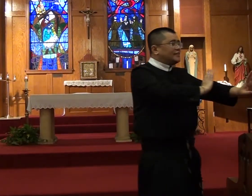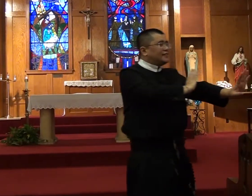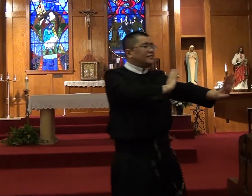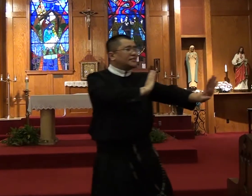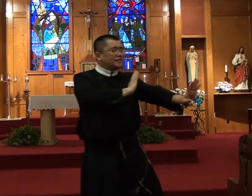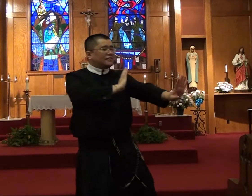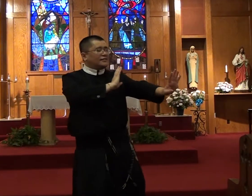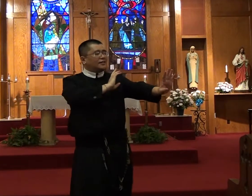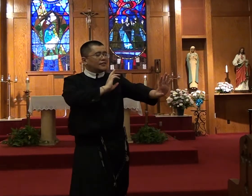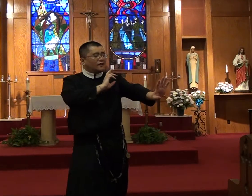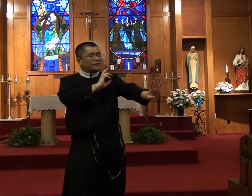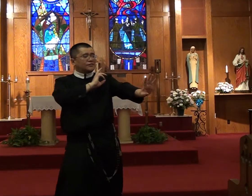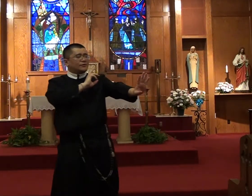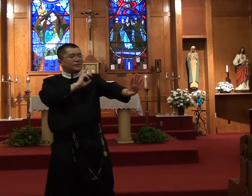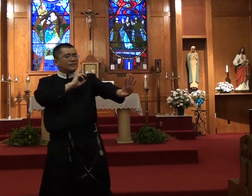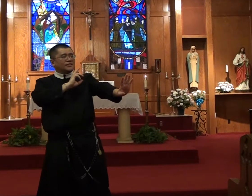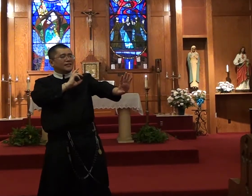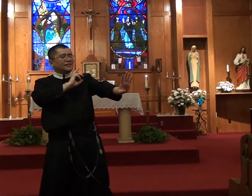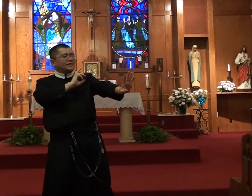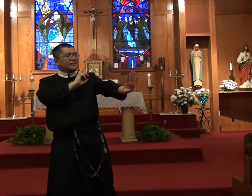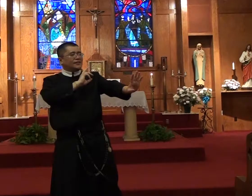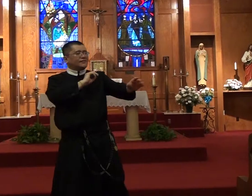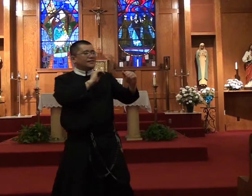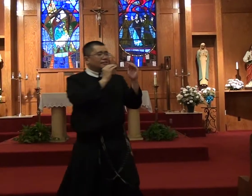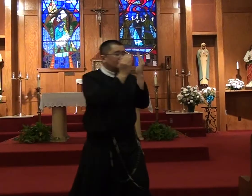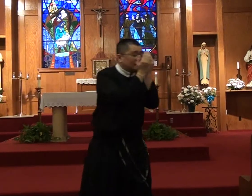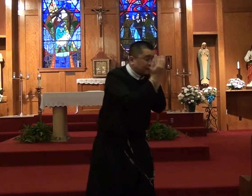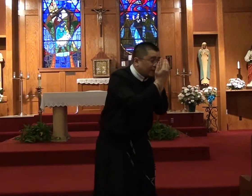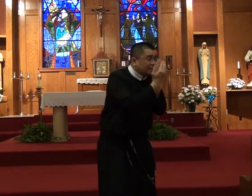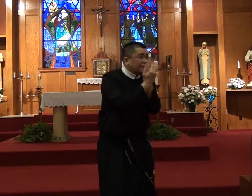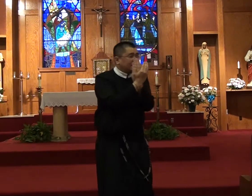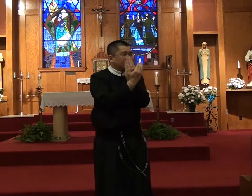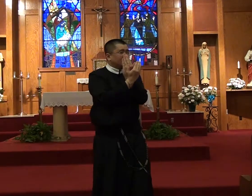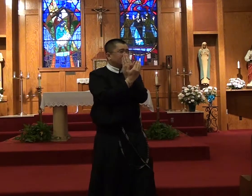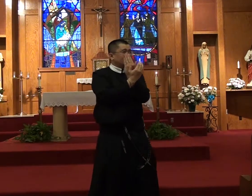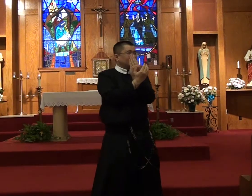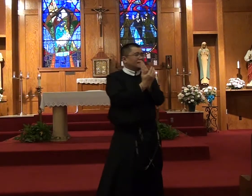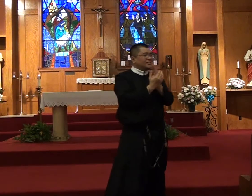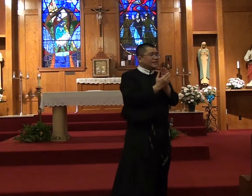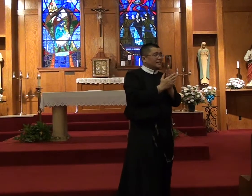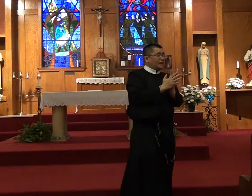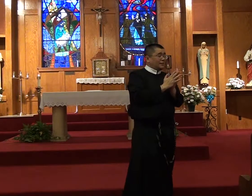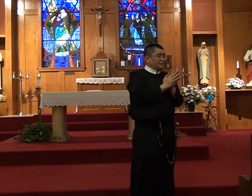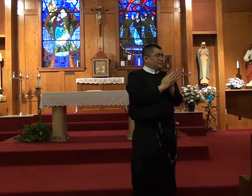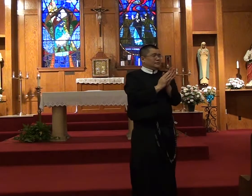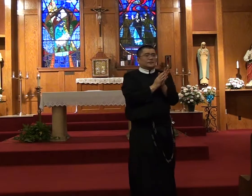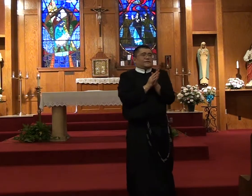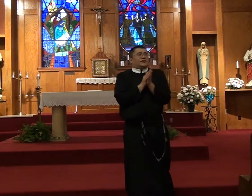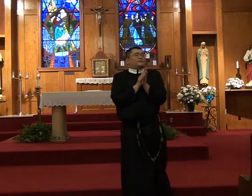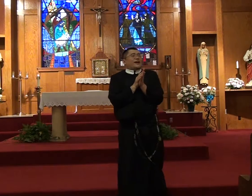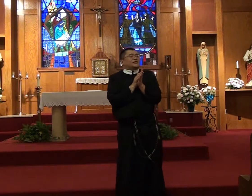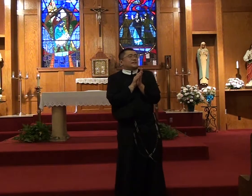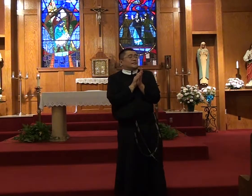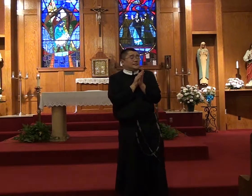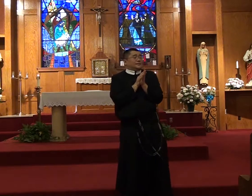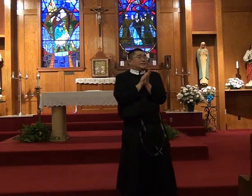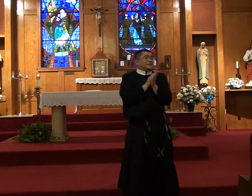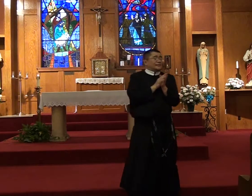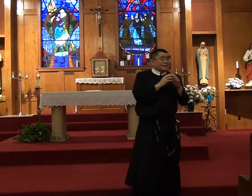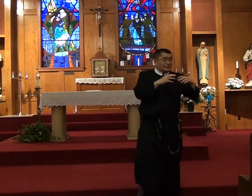know, uncomfortable when you go face to face, huh? And it's very passionate, you could say that, but the